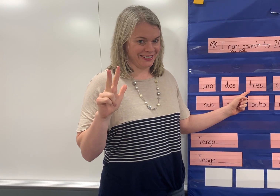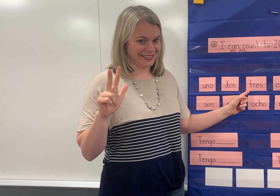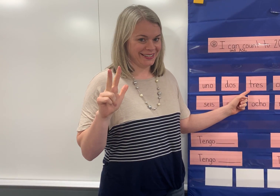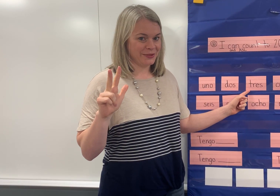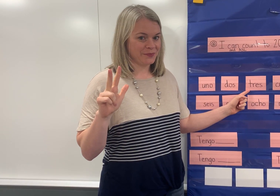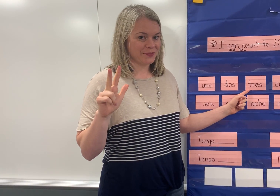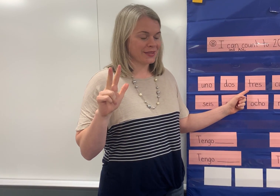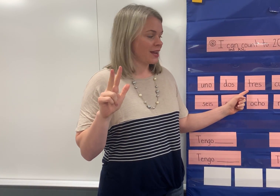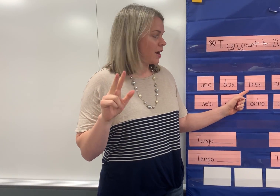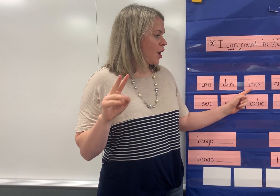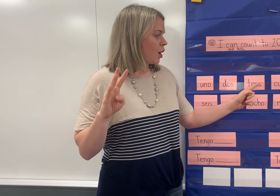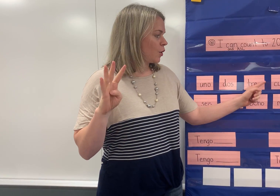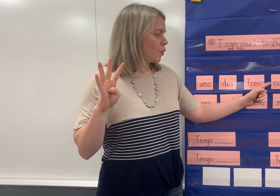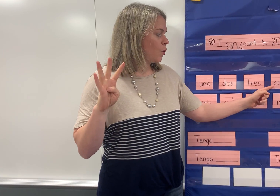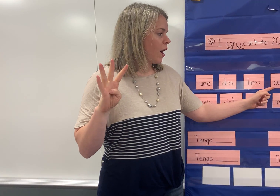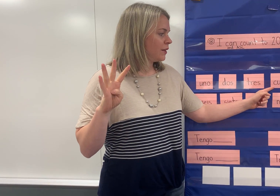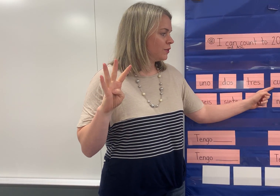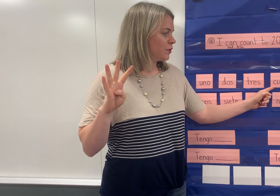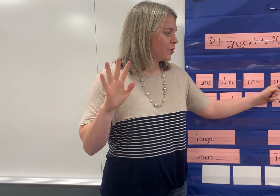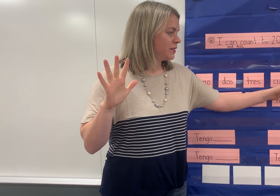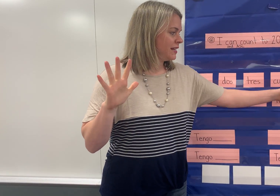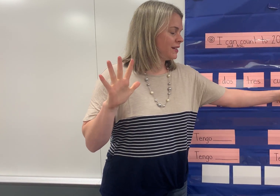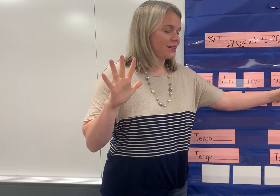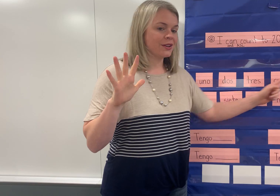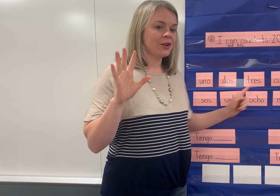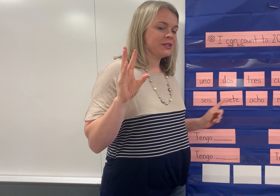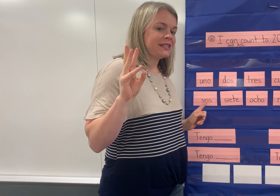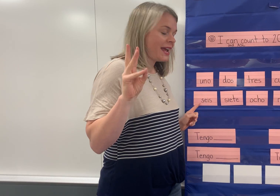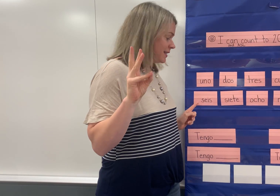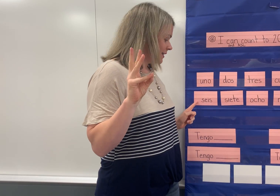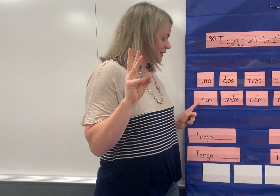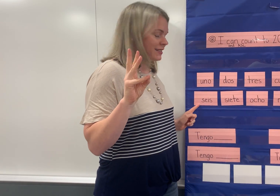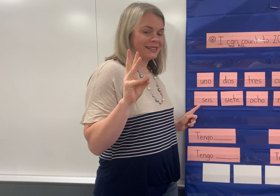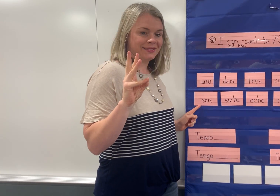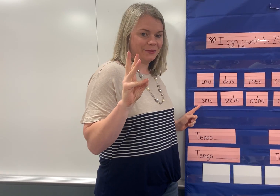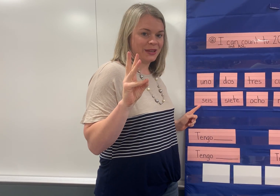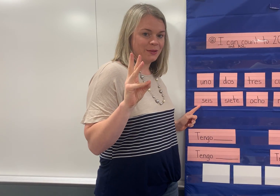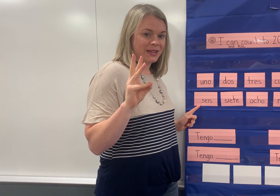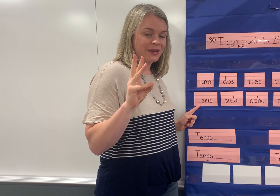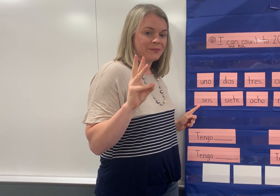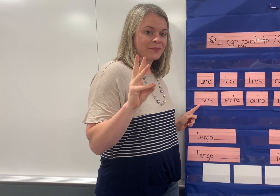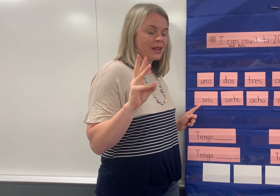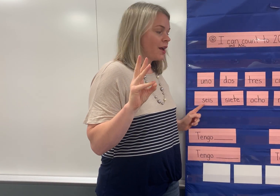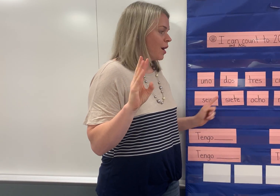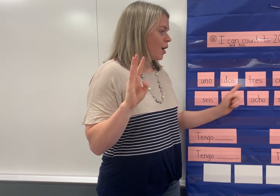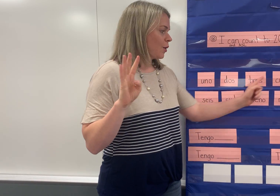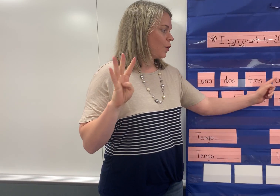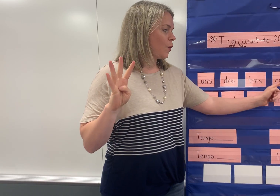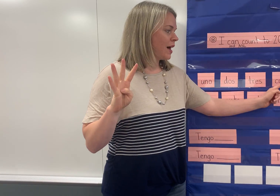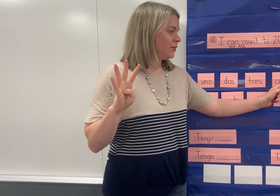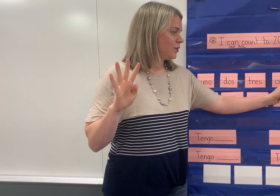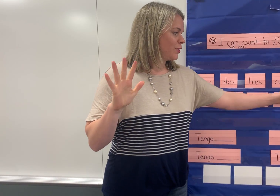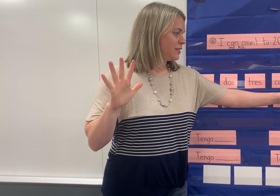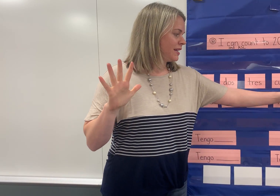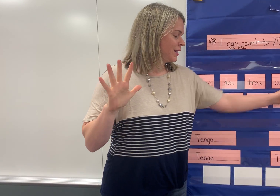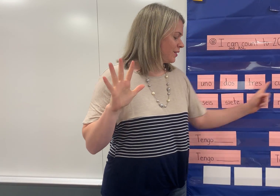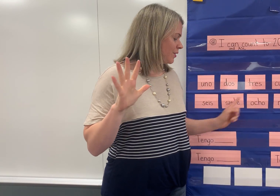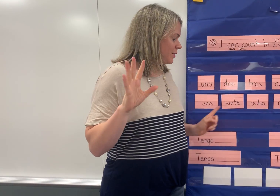Good. 4, 5, 6. With me. 4, 5,